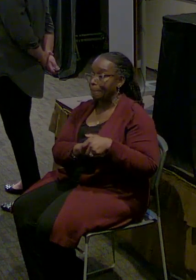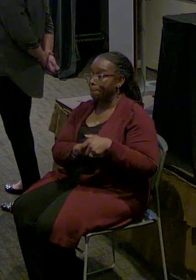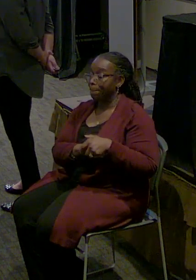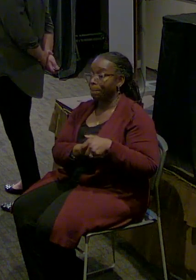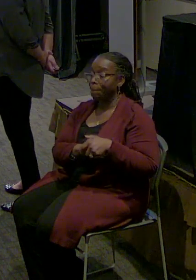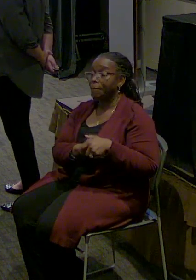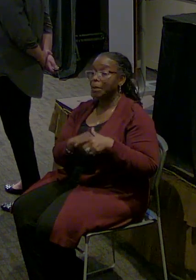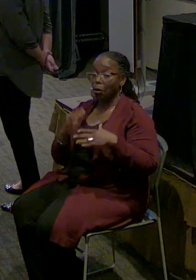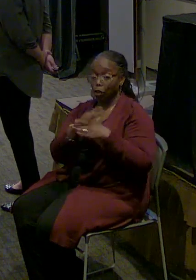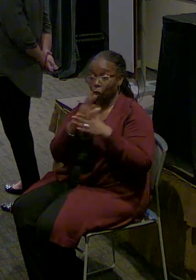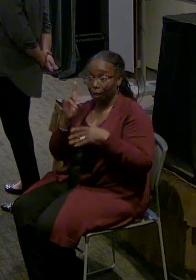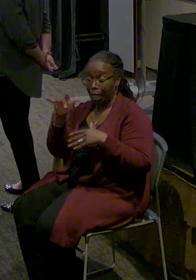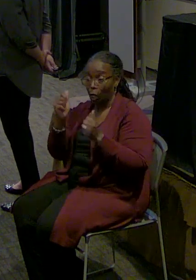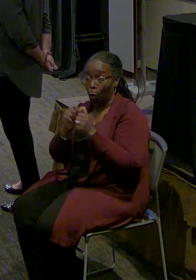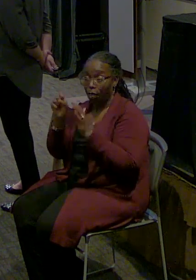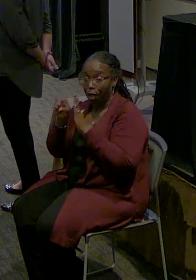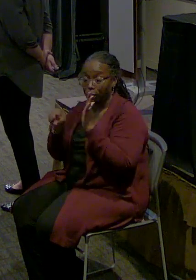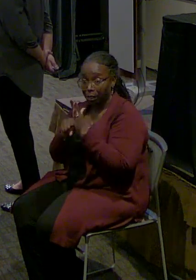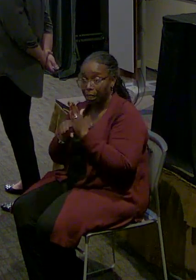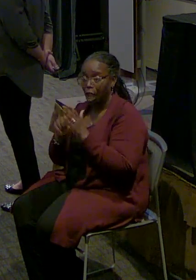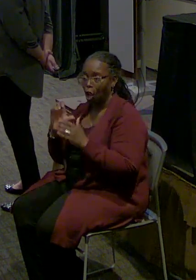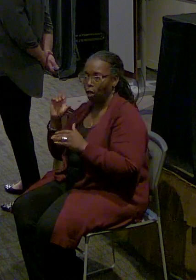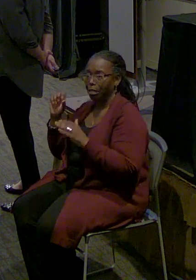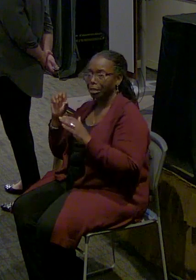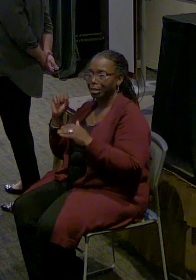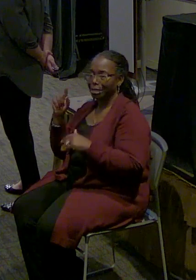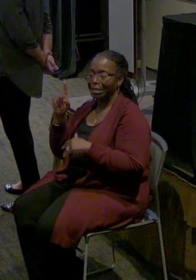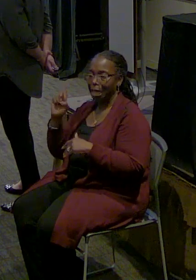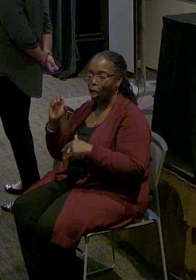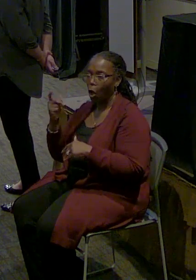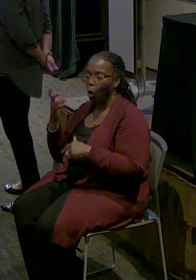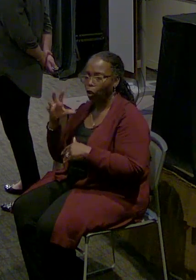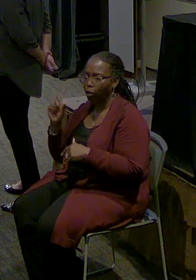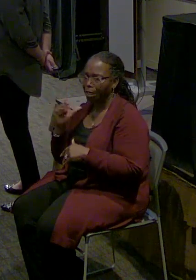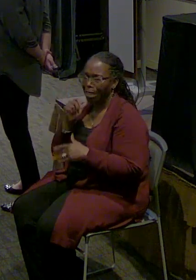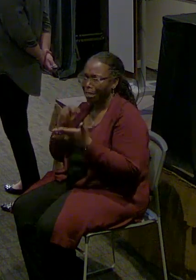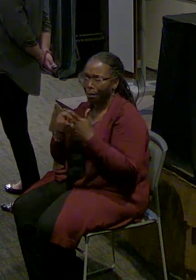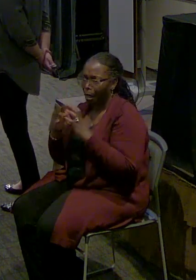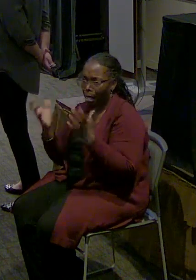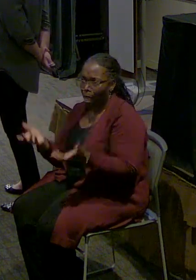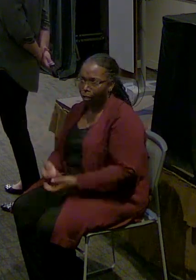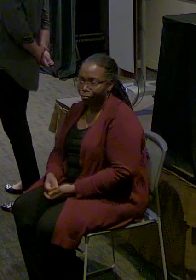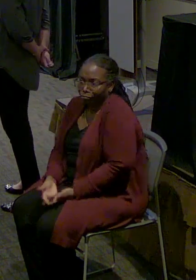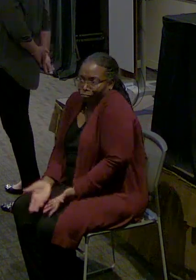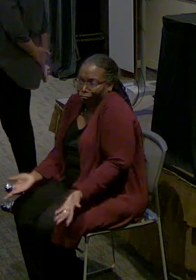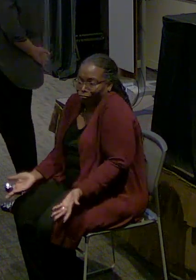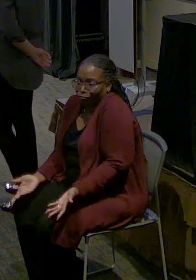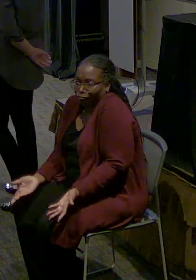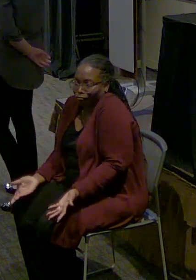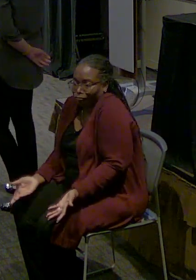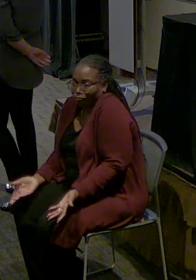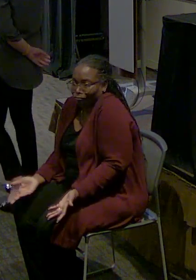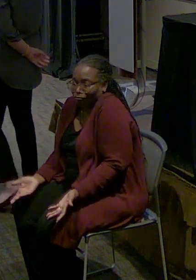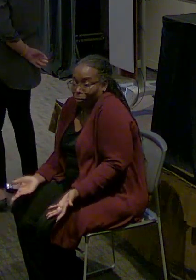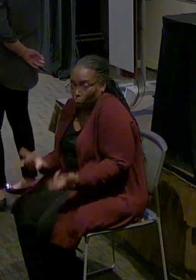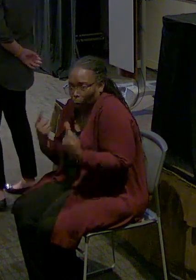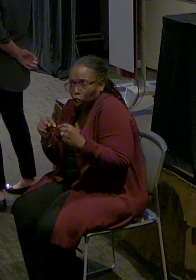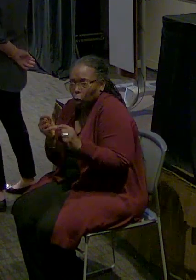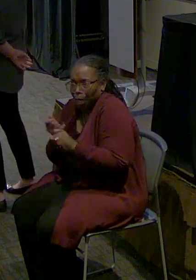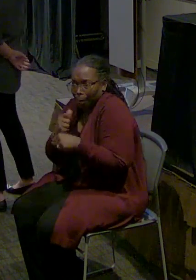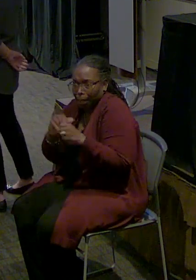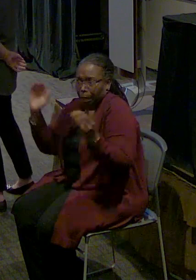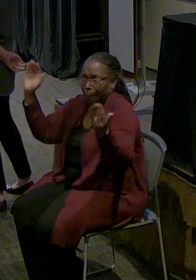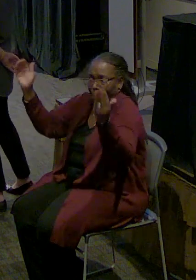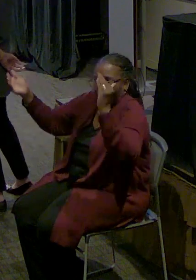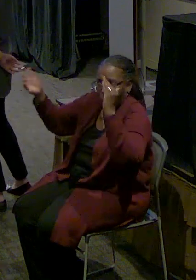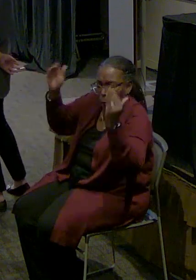If we were to share that data with our stakeholders, it really doesn't mean a whole lot. We could try to make some